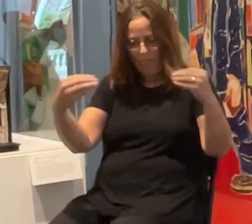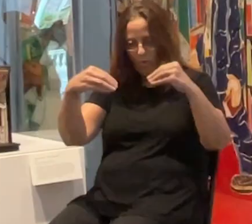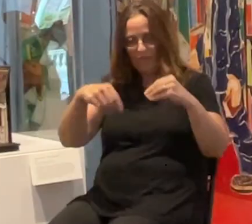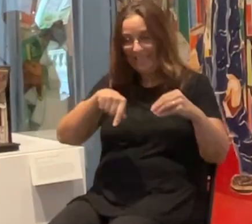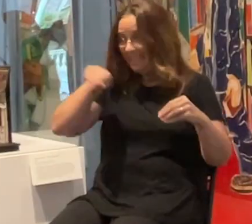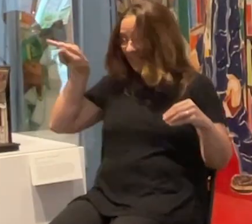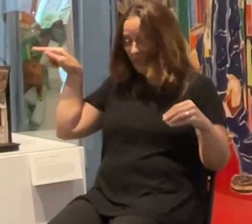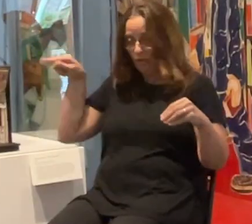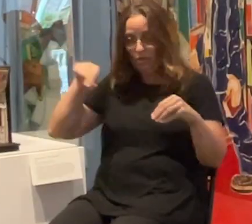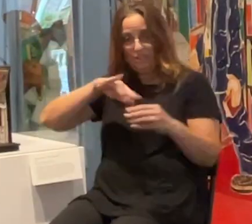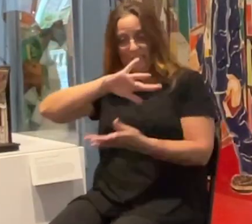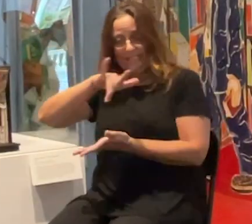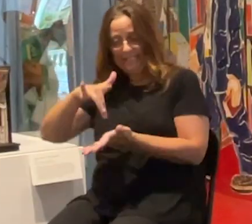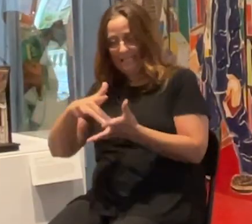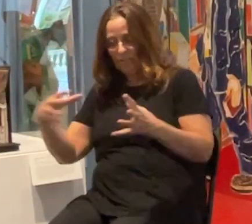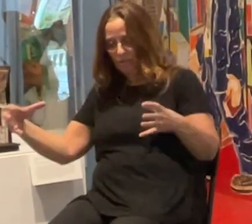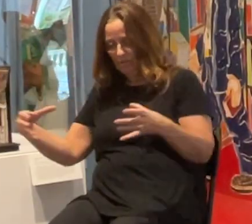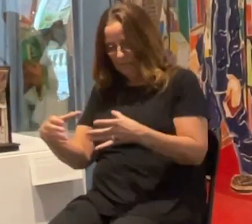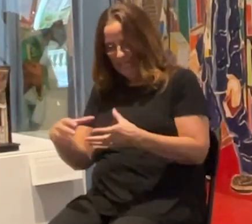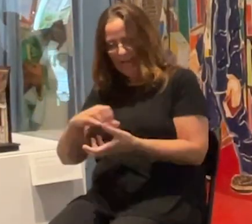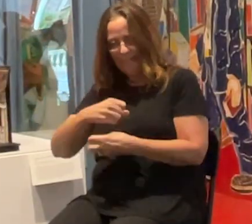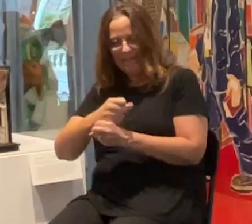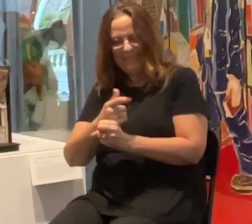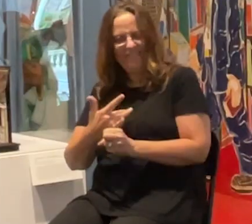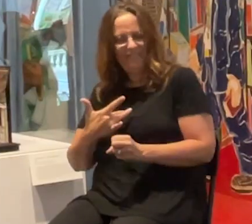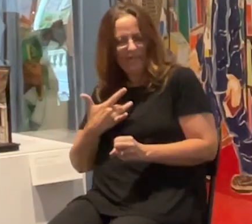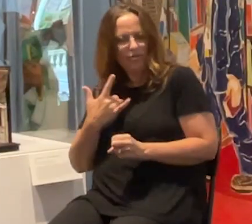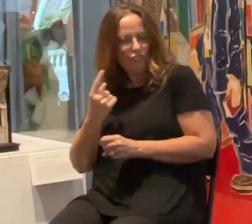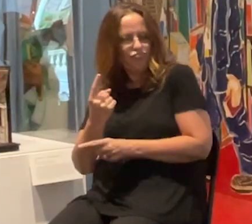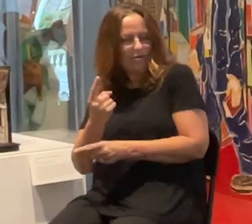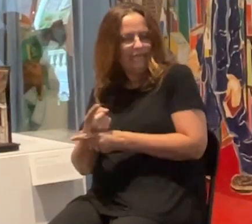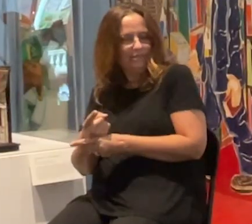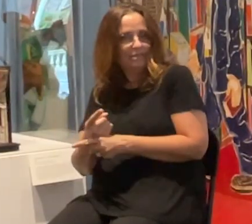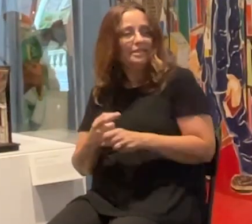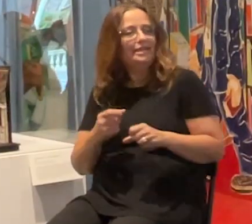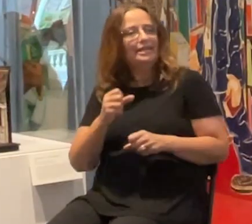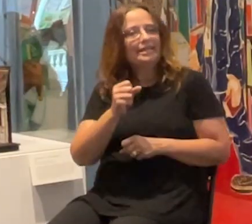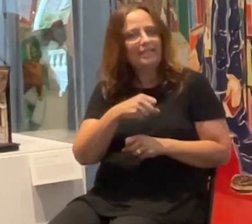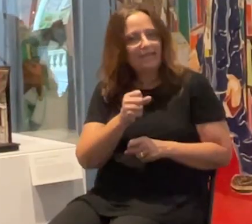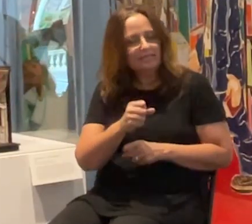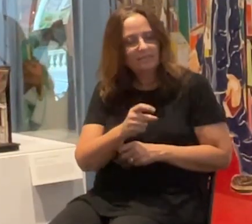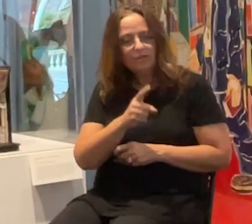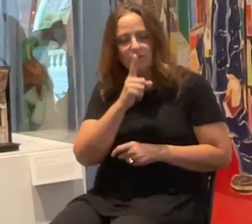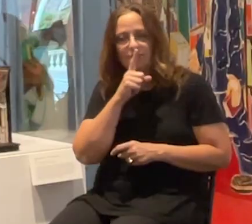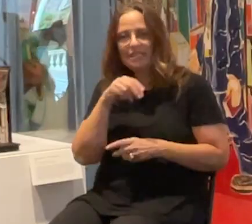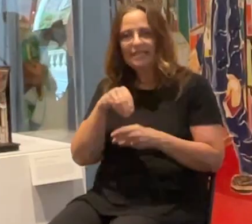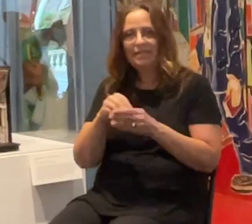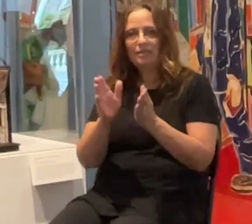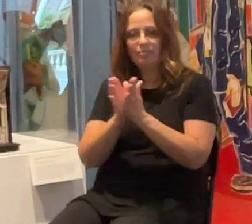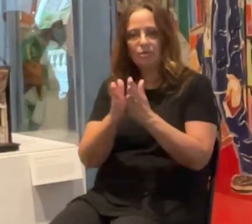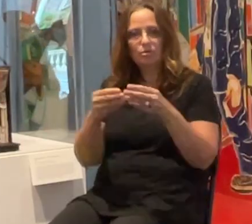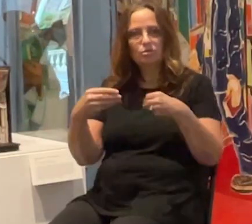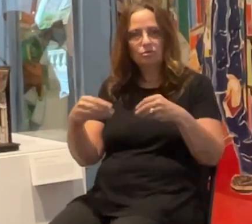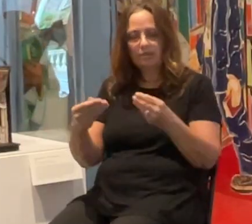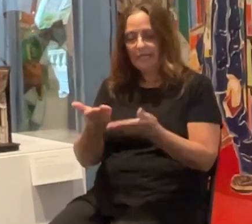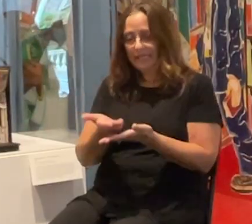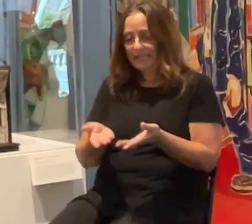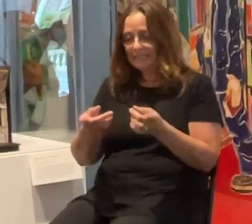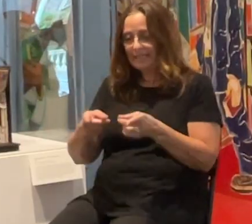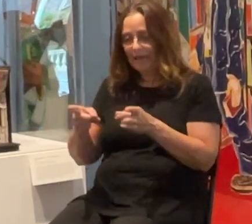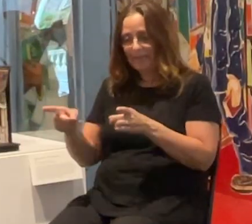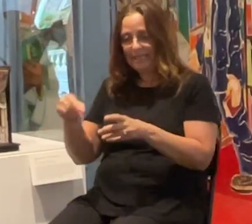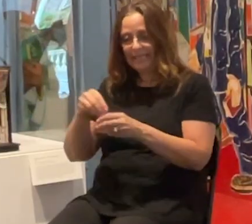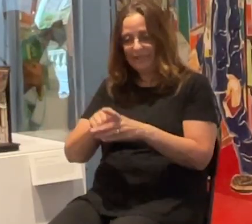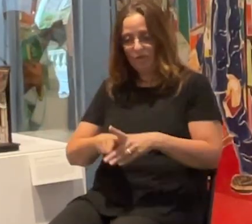you bring up a couple of thoughts. One is that in the bookstore, as you say, things were happening in the original